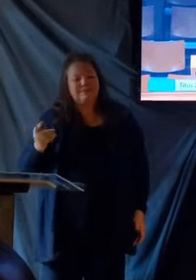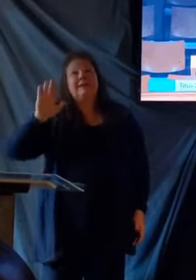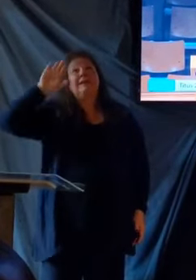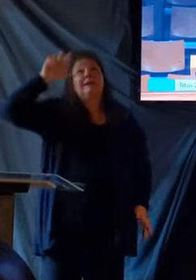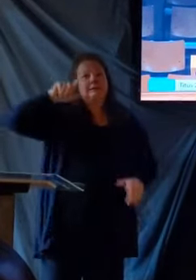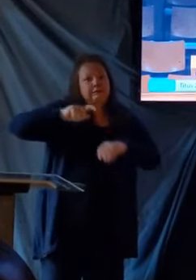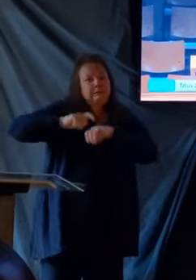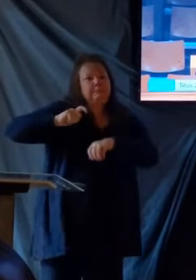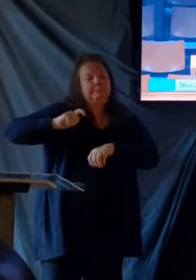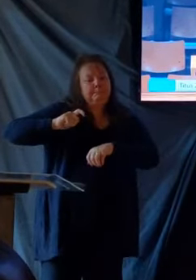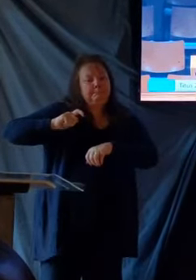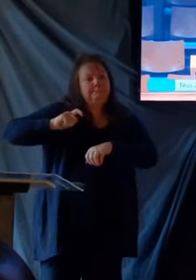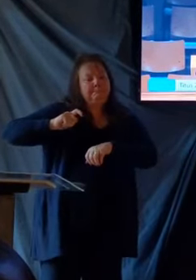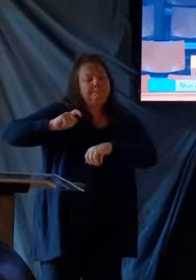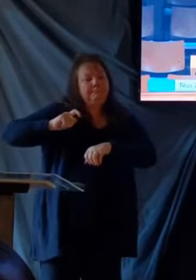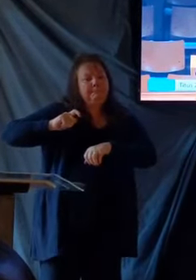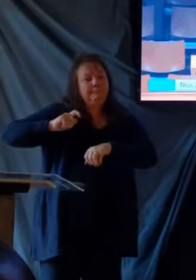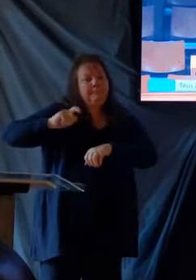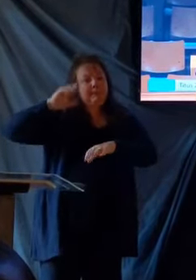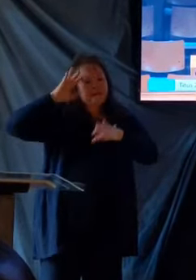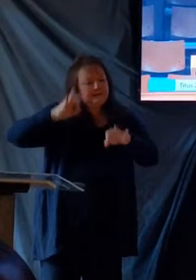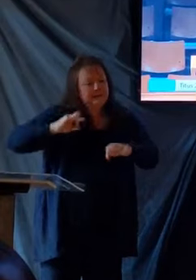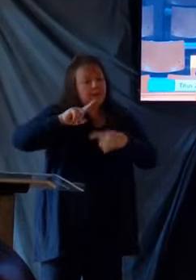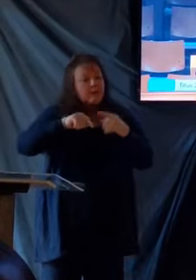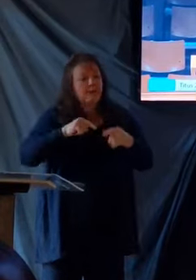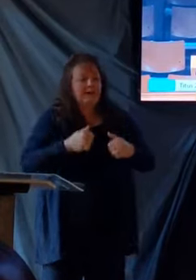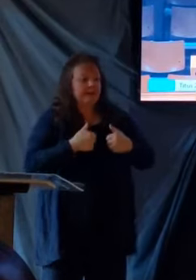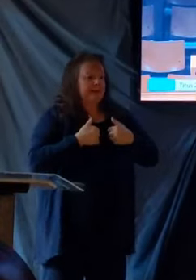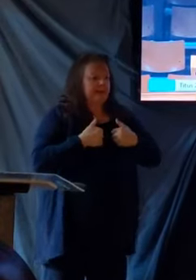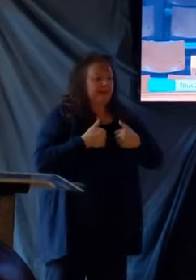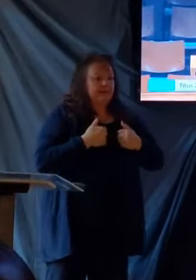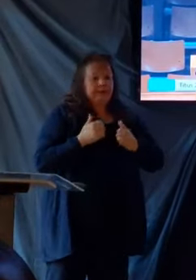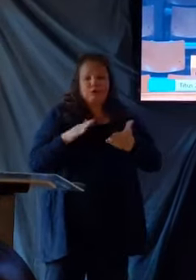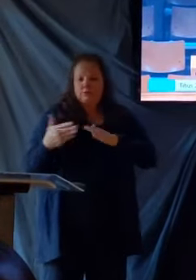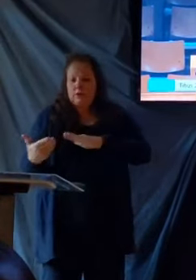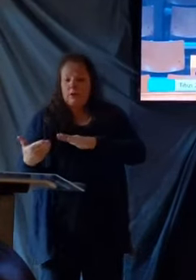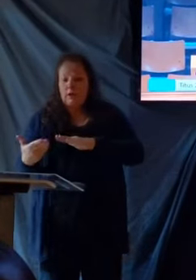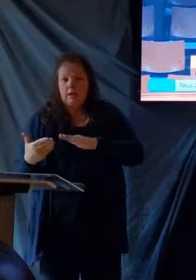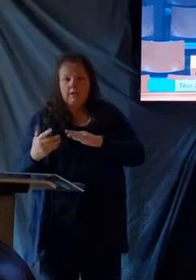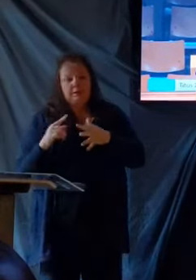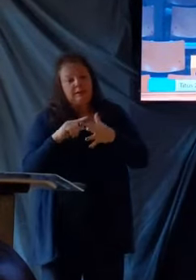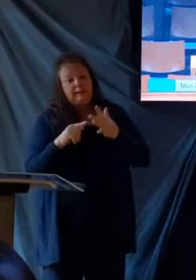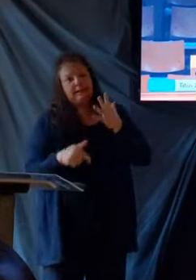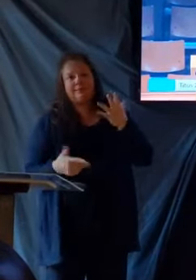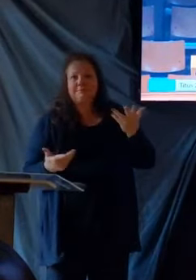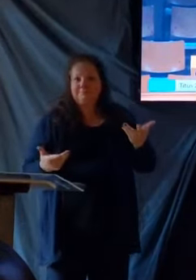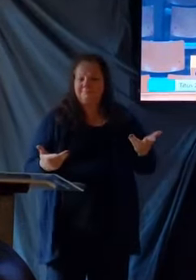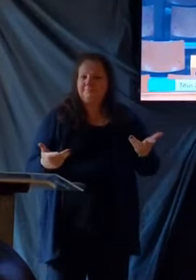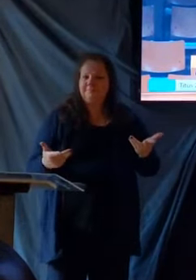It's his time that determines when it's the time to live, when it's the time to die, and on it goes.